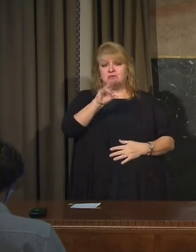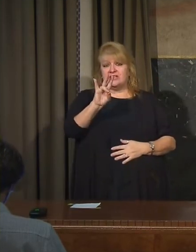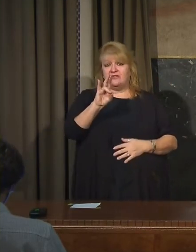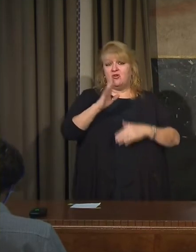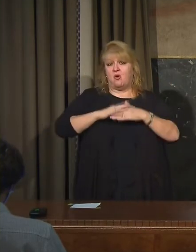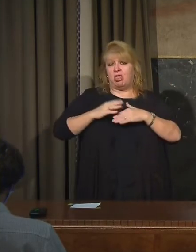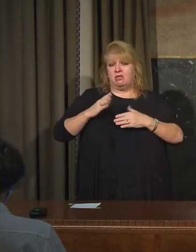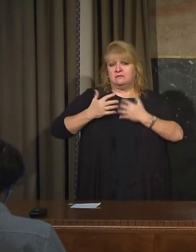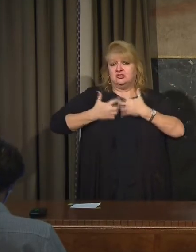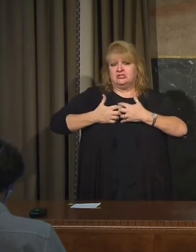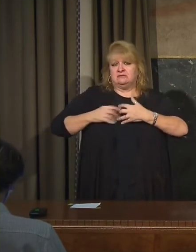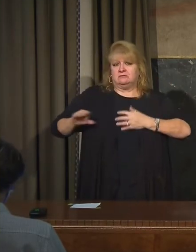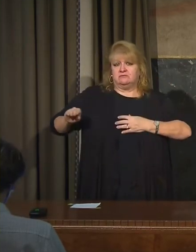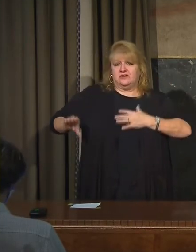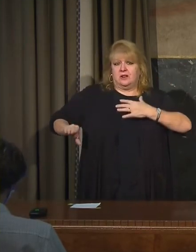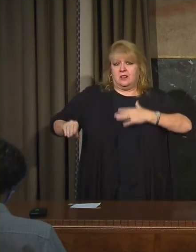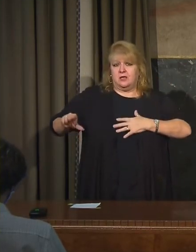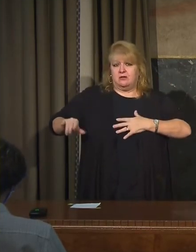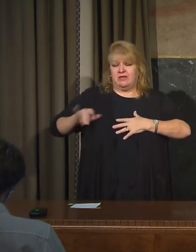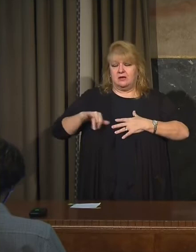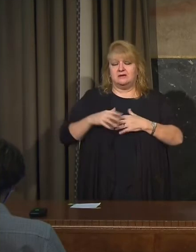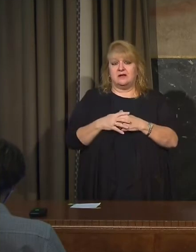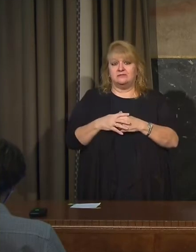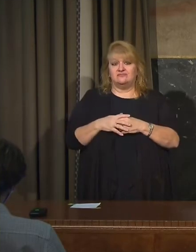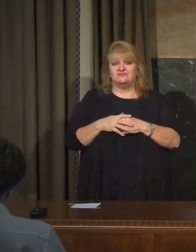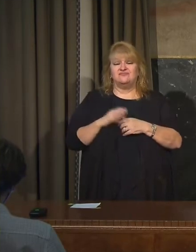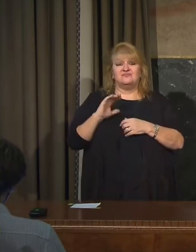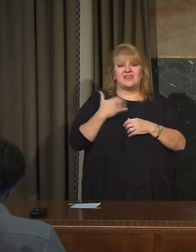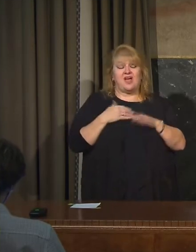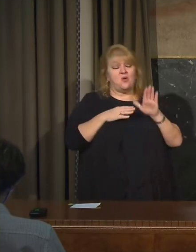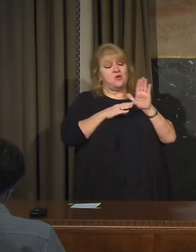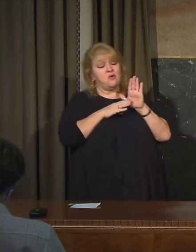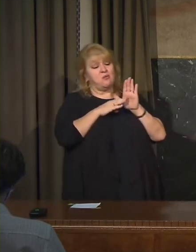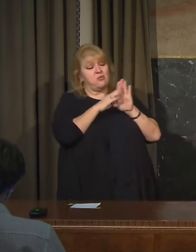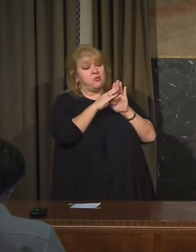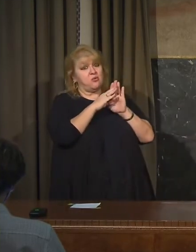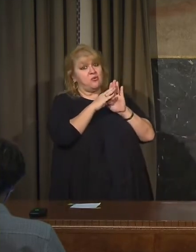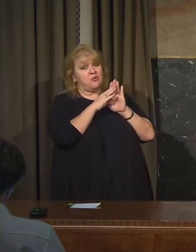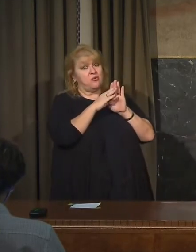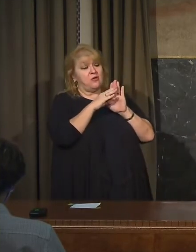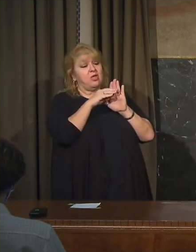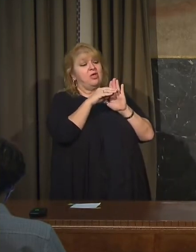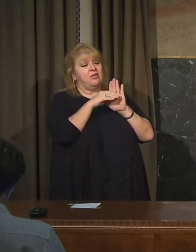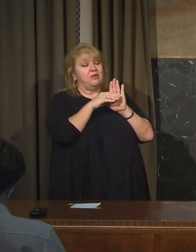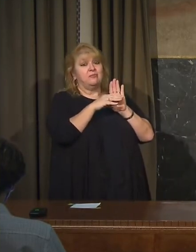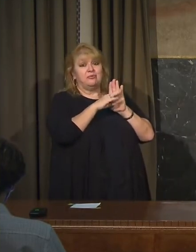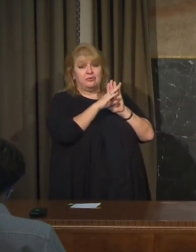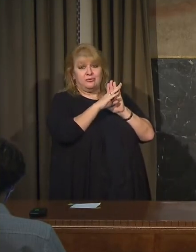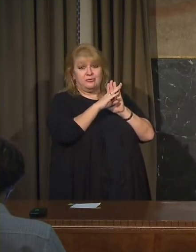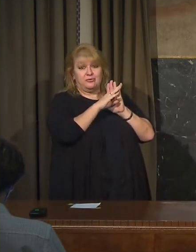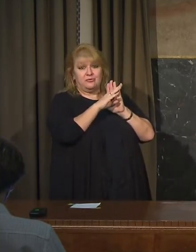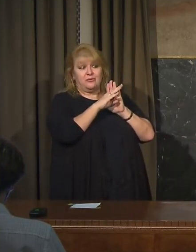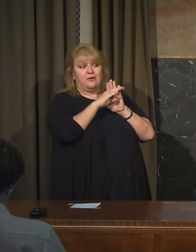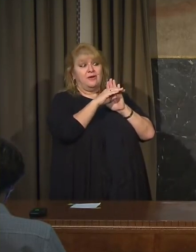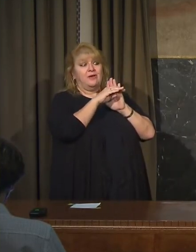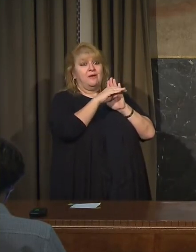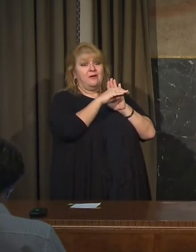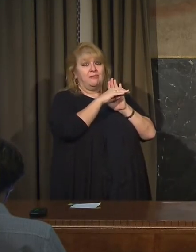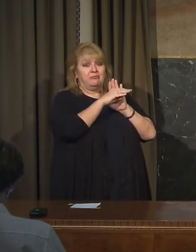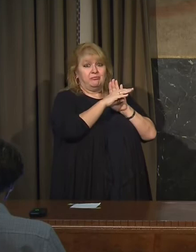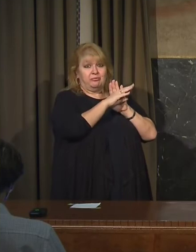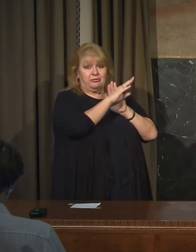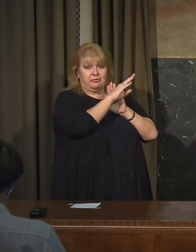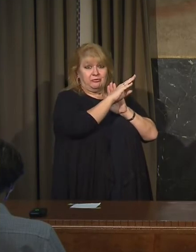are very much on a trajectory right now of increased positivity, increased cases, increased hospitalizations that